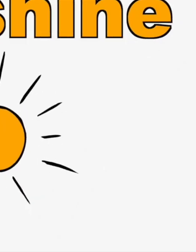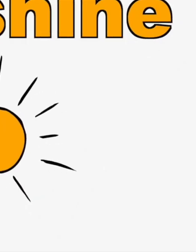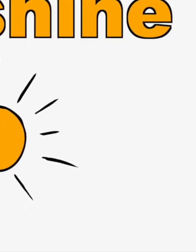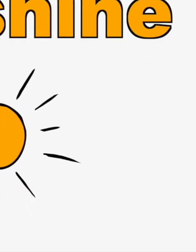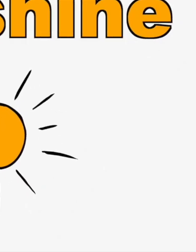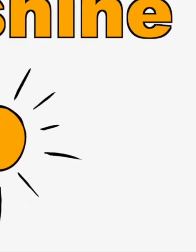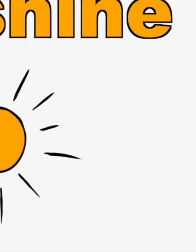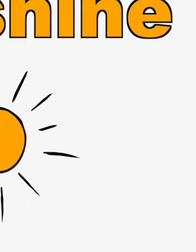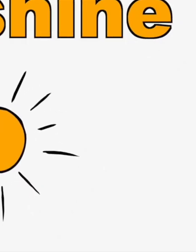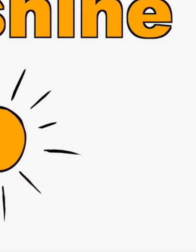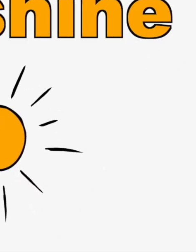Sunshine.